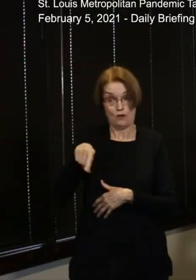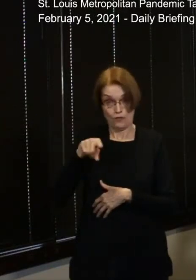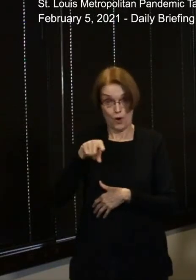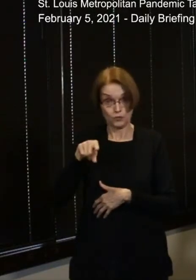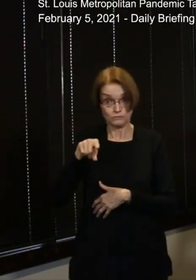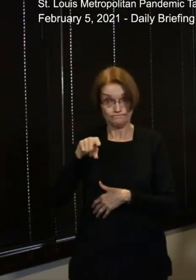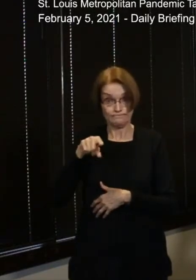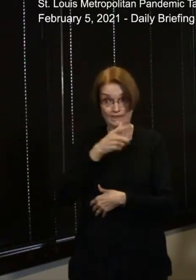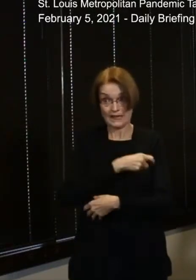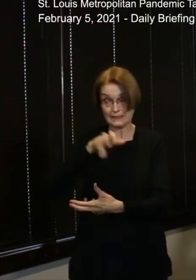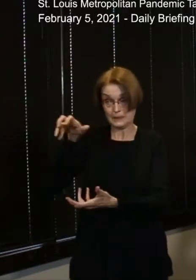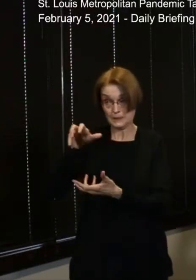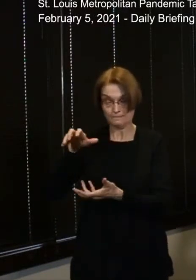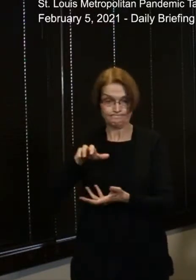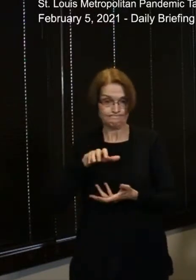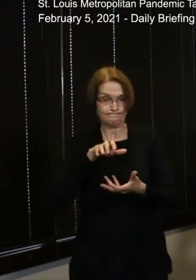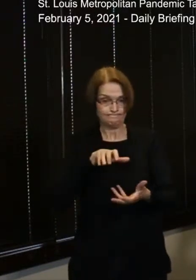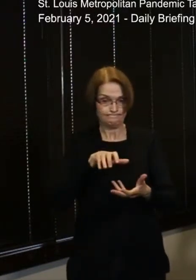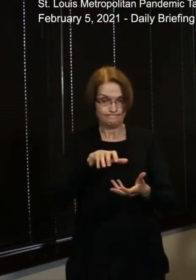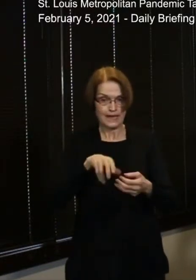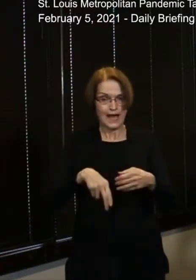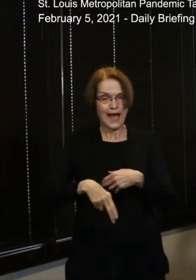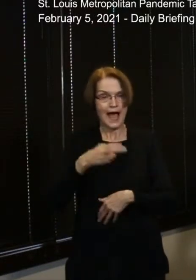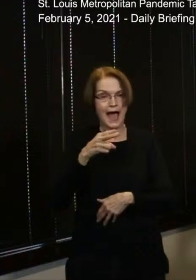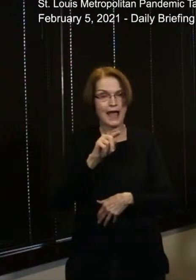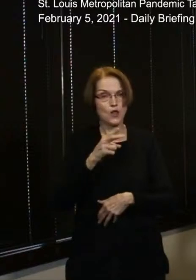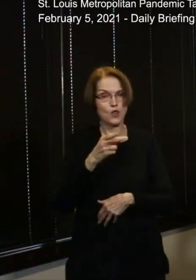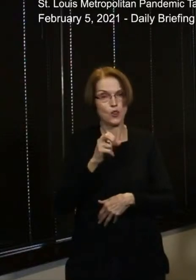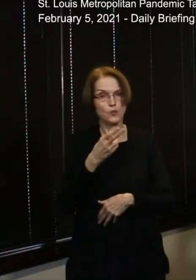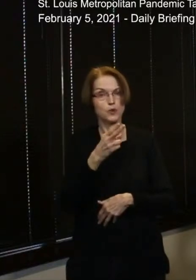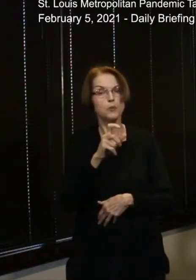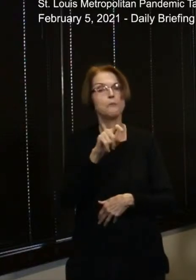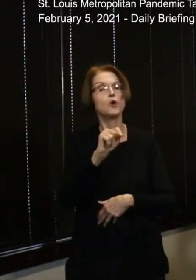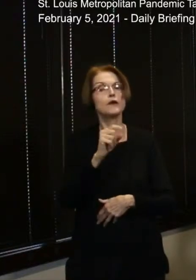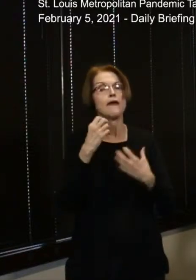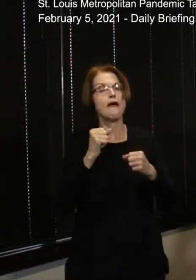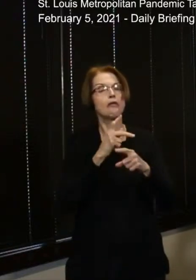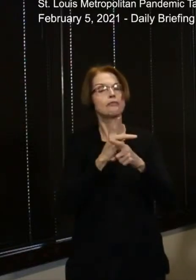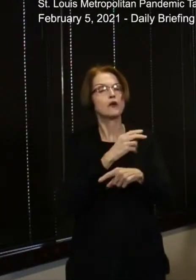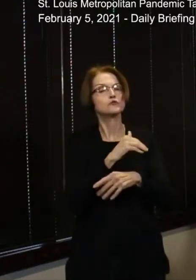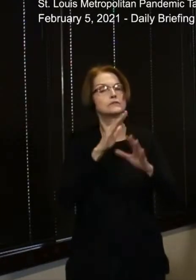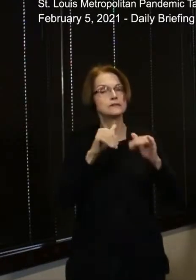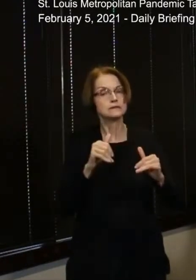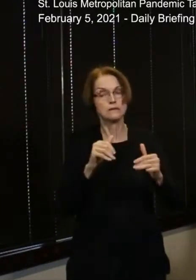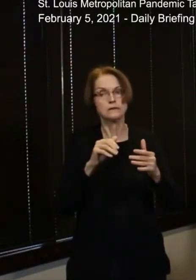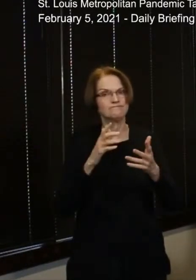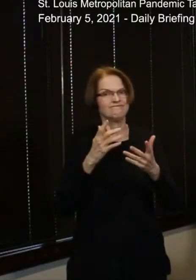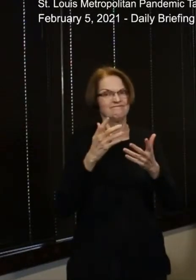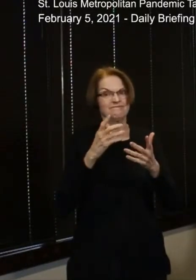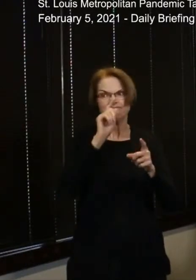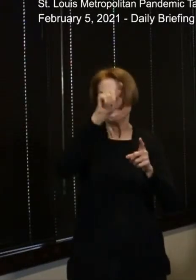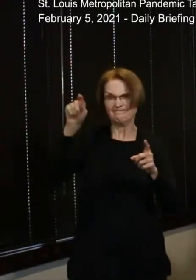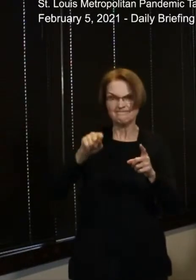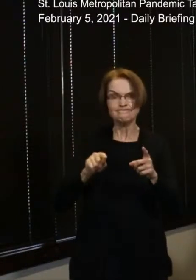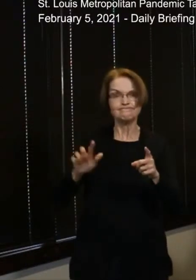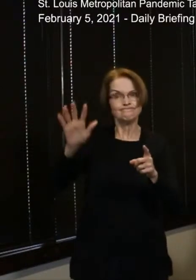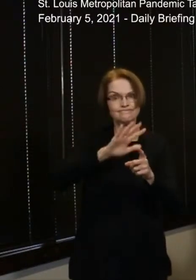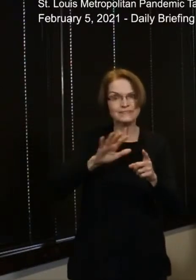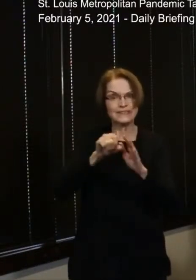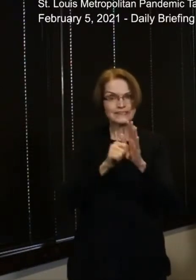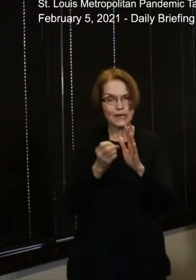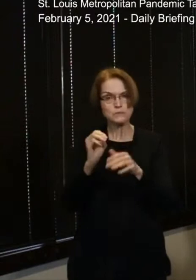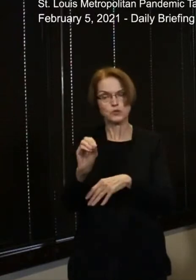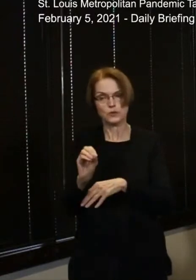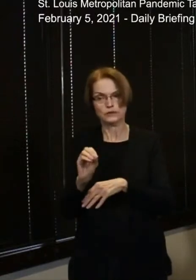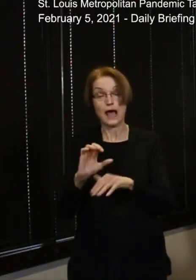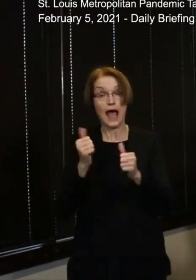vaccines are going to be going to what's called high-throughput healthcare systems that are located around the state. And now there's 9, and the